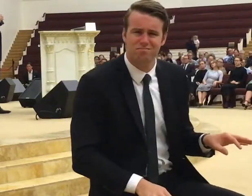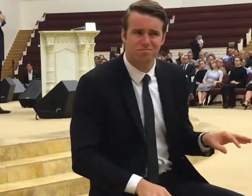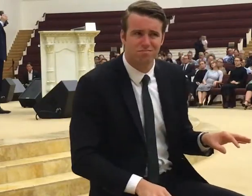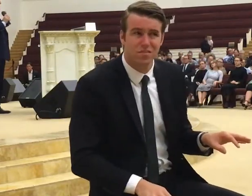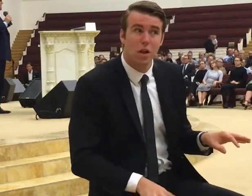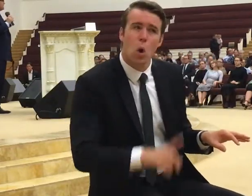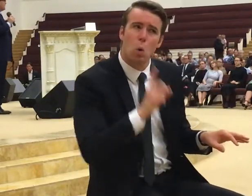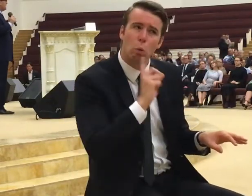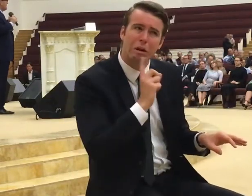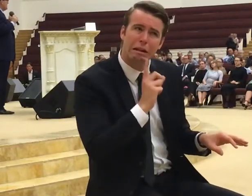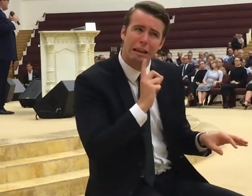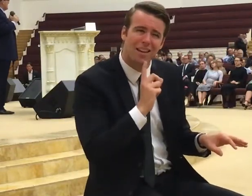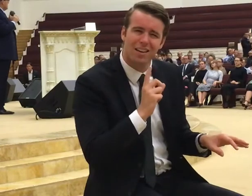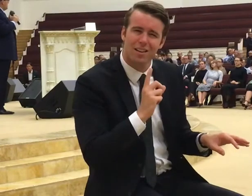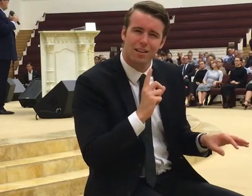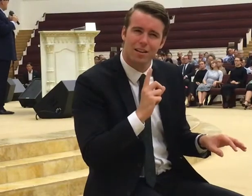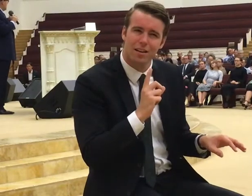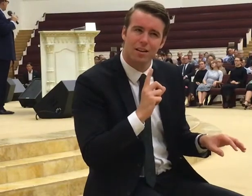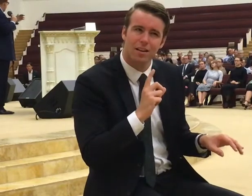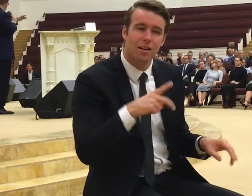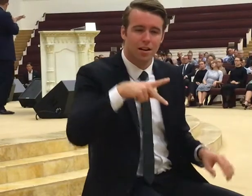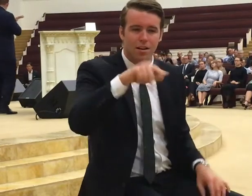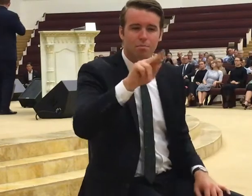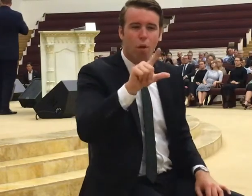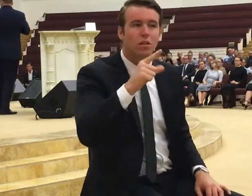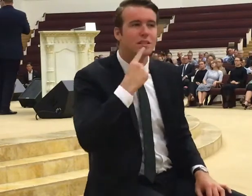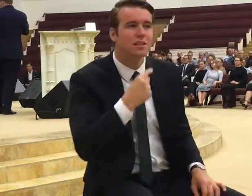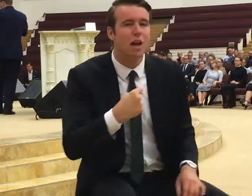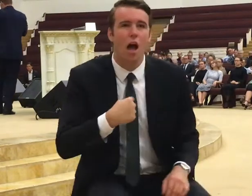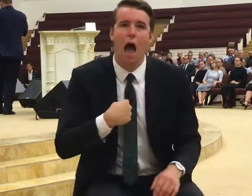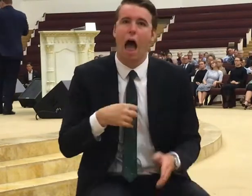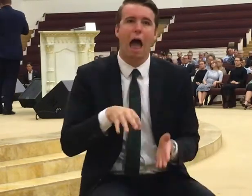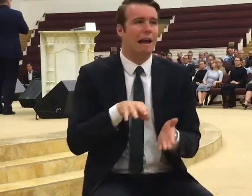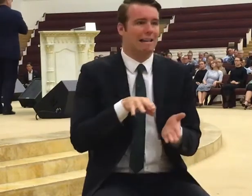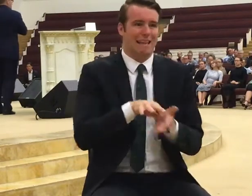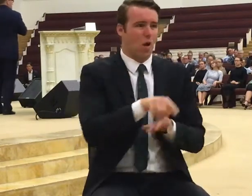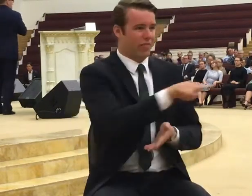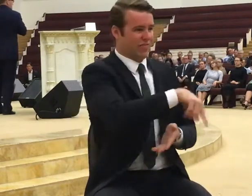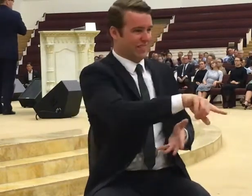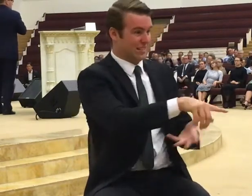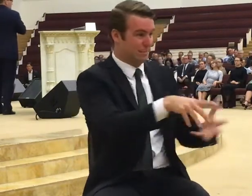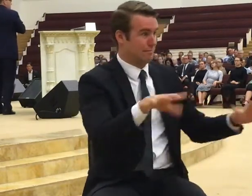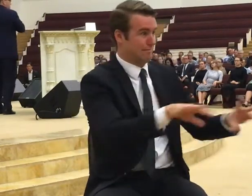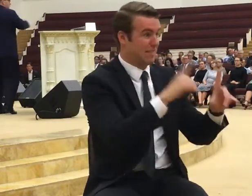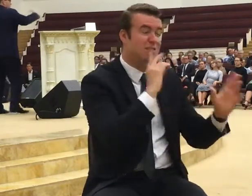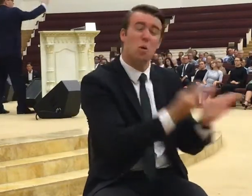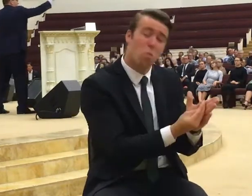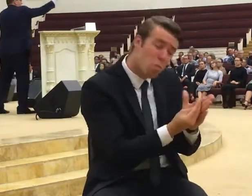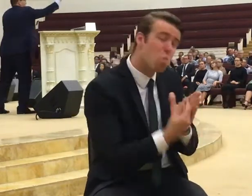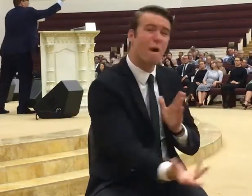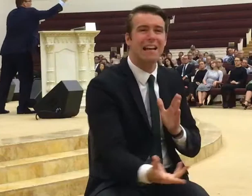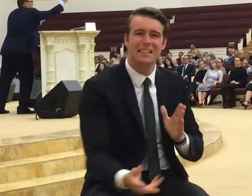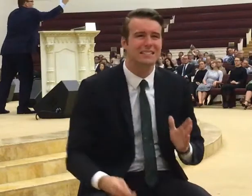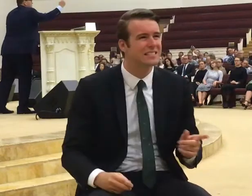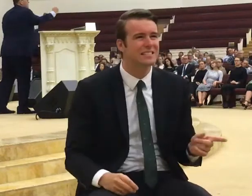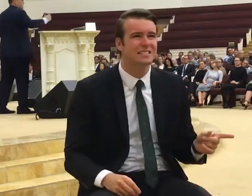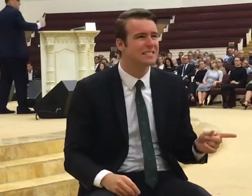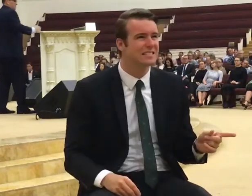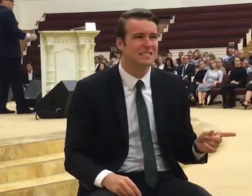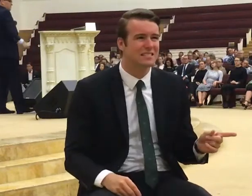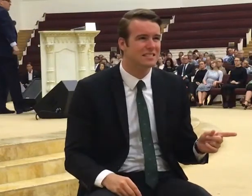When the reality is, Paul said, I count it all as dung, as waste, that I might win